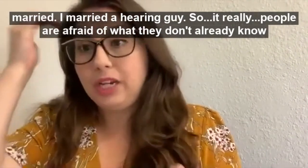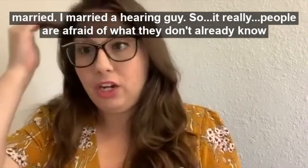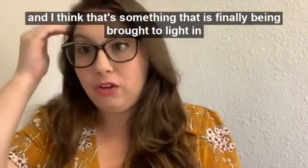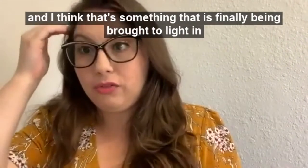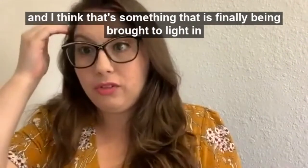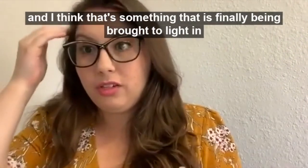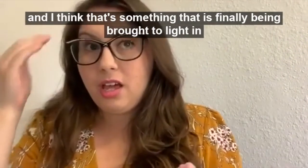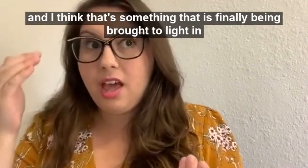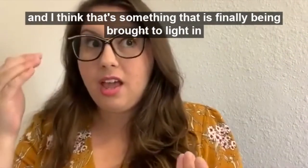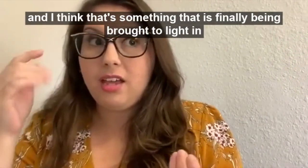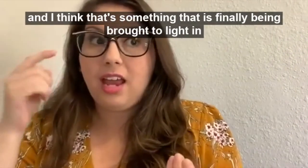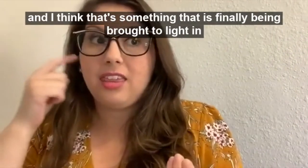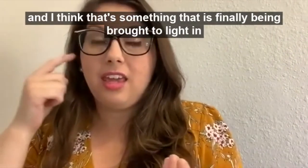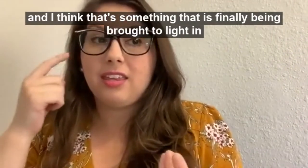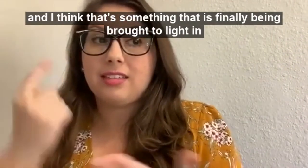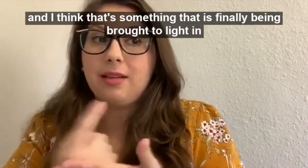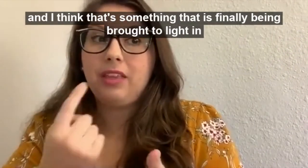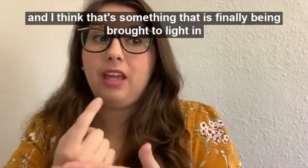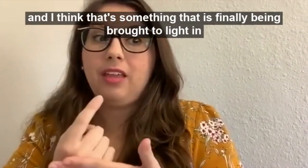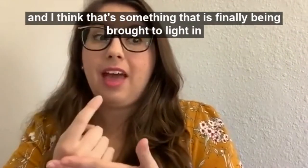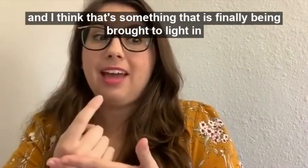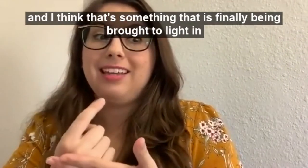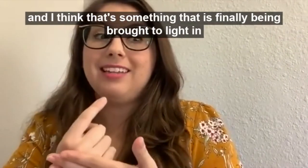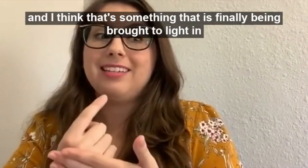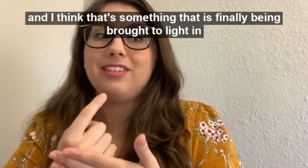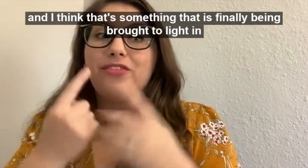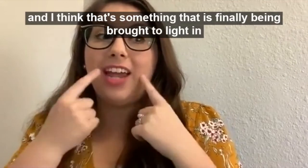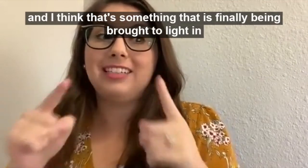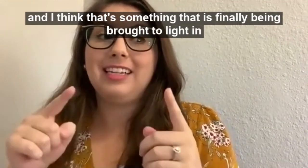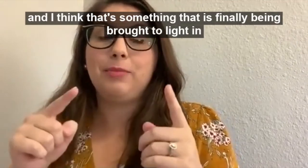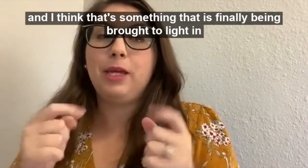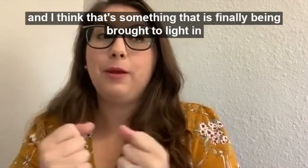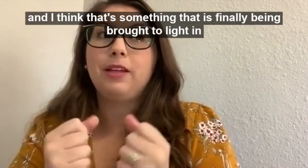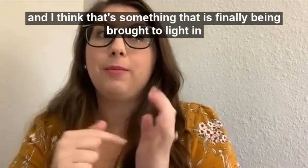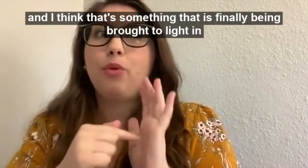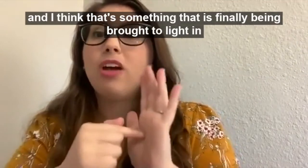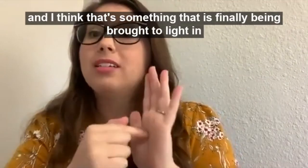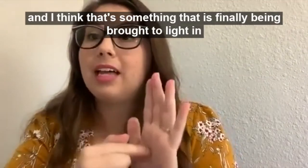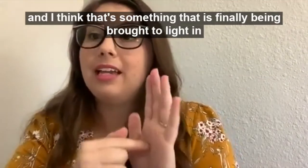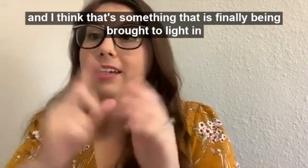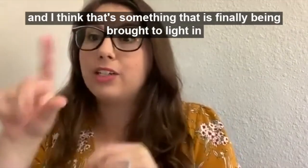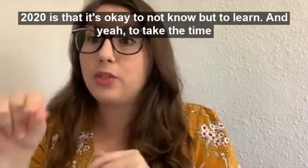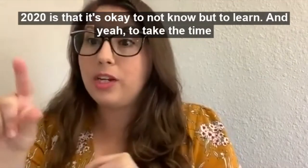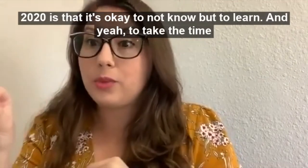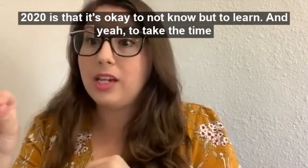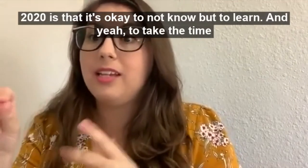know. And I think that's something that is finally being brought to light in 2020 is